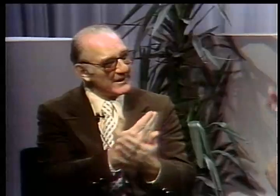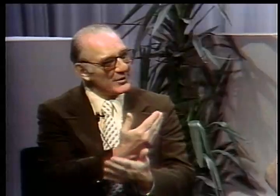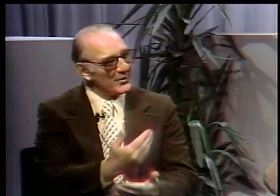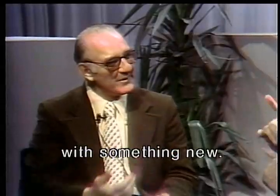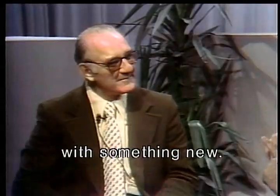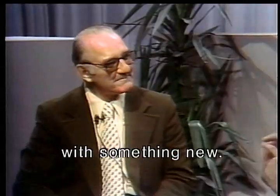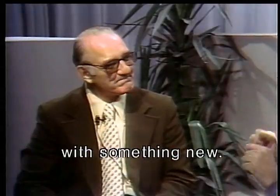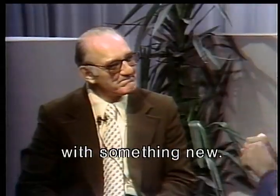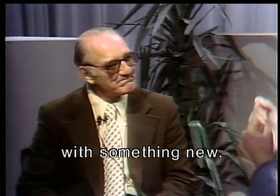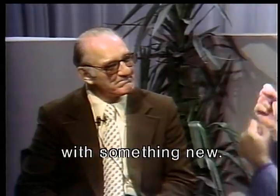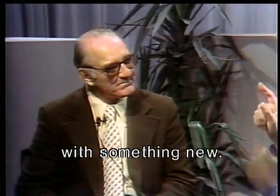new.